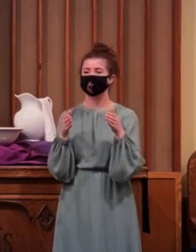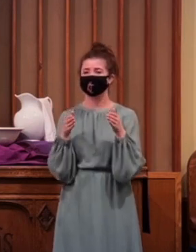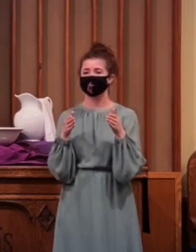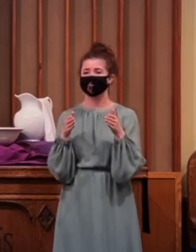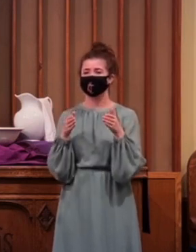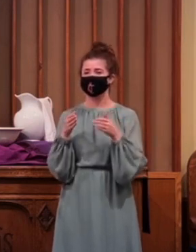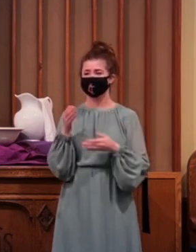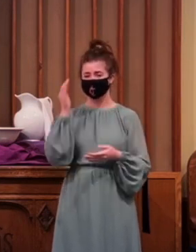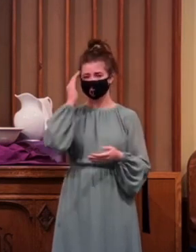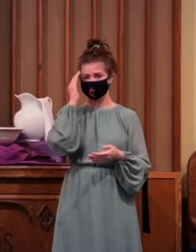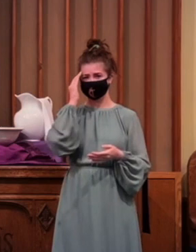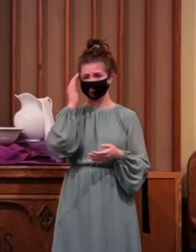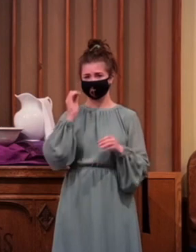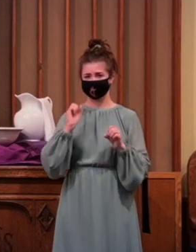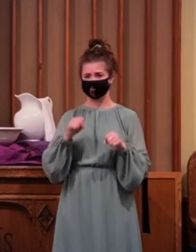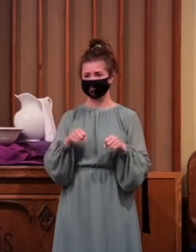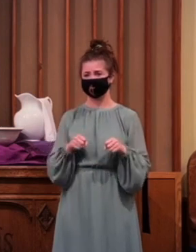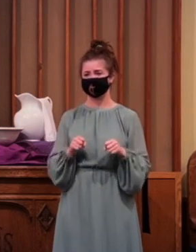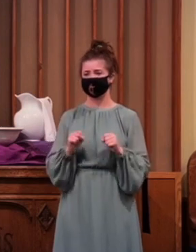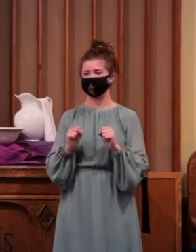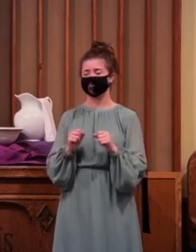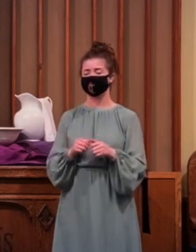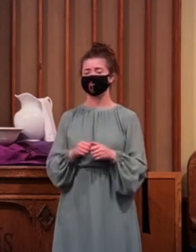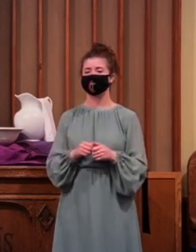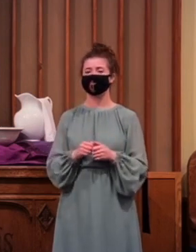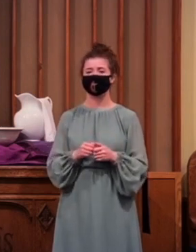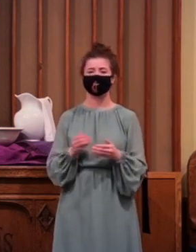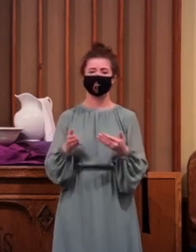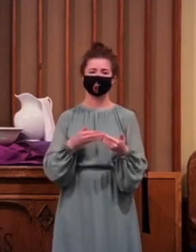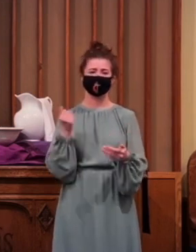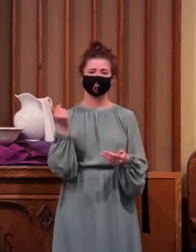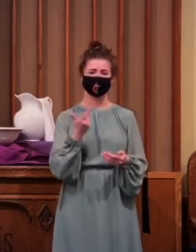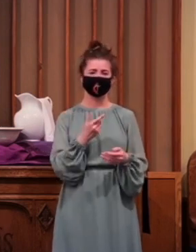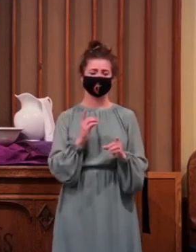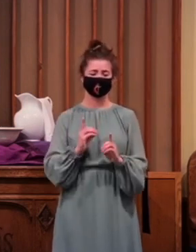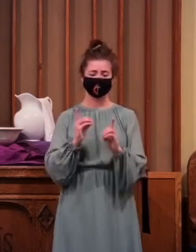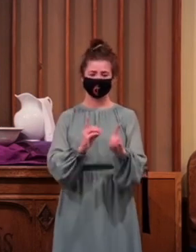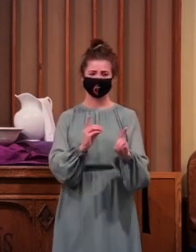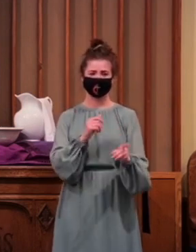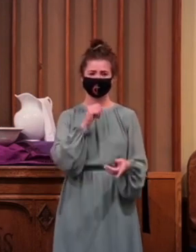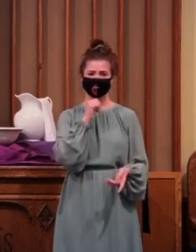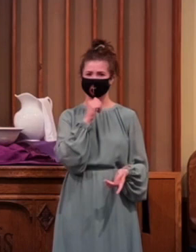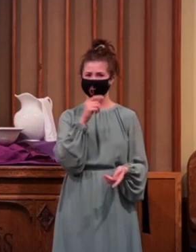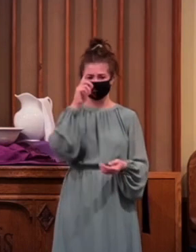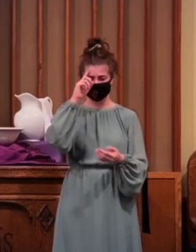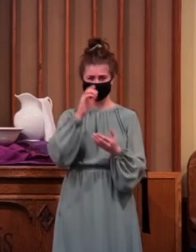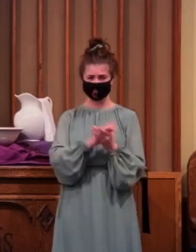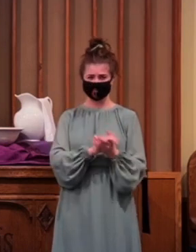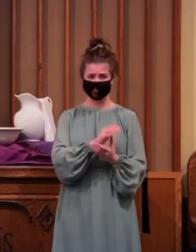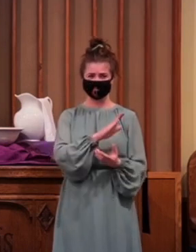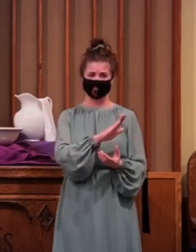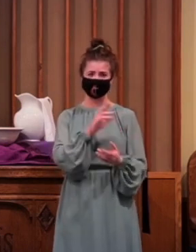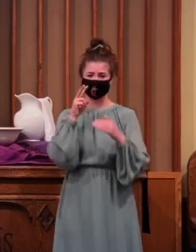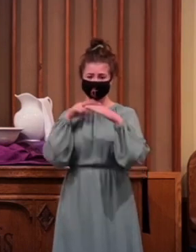could give him. Almost all of the disciples were still in disbelief regarding Jesus' predictions of